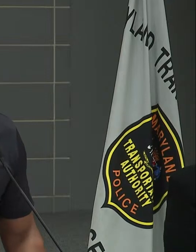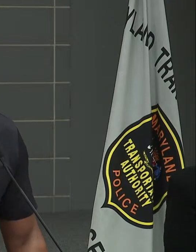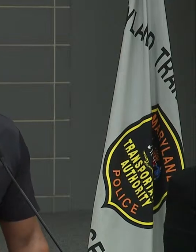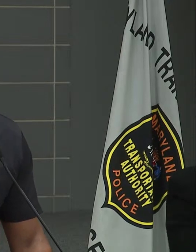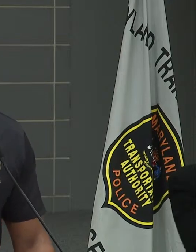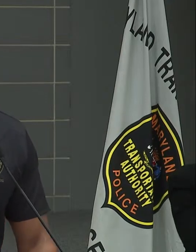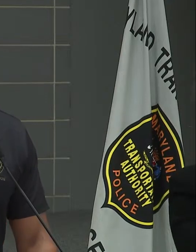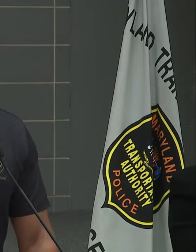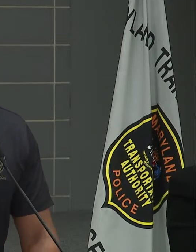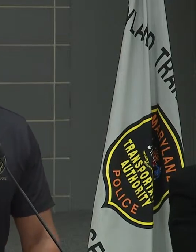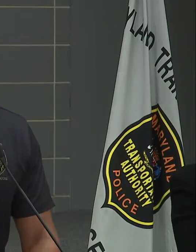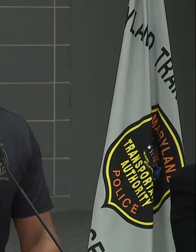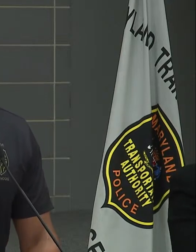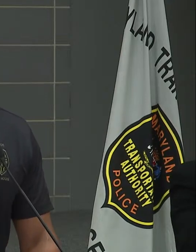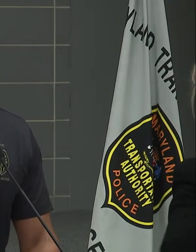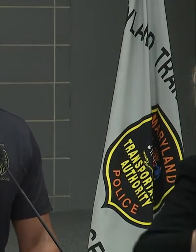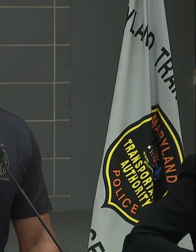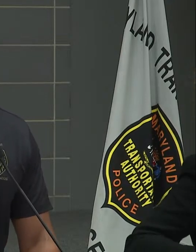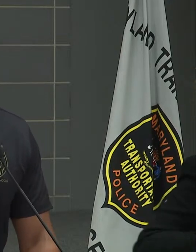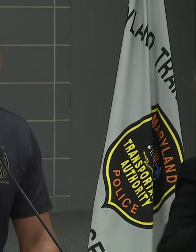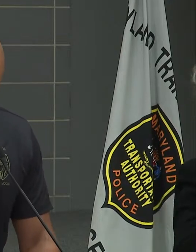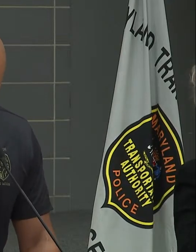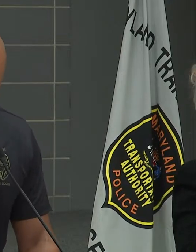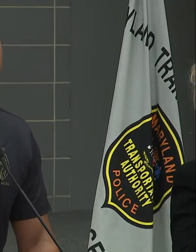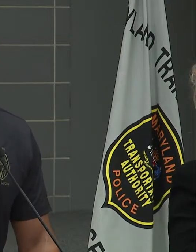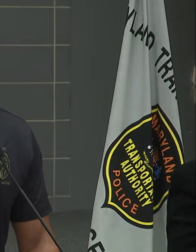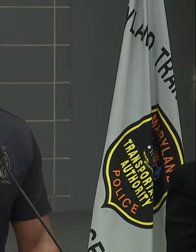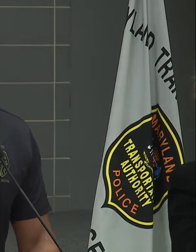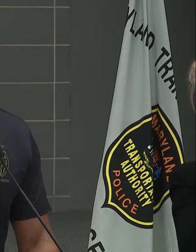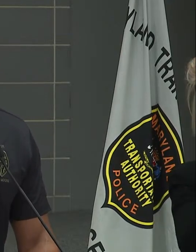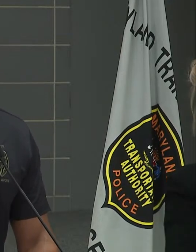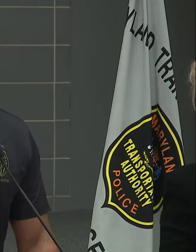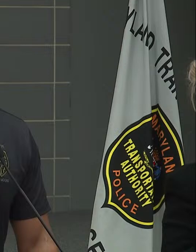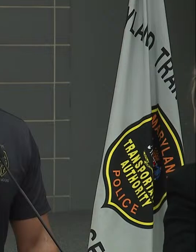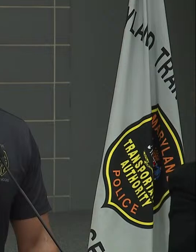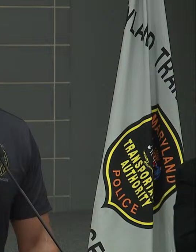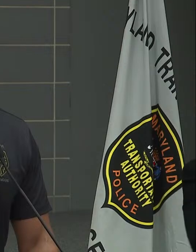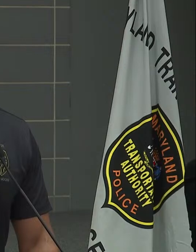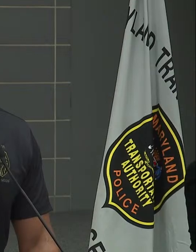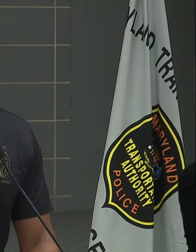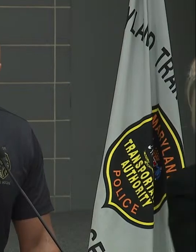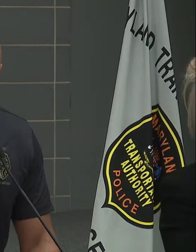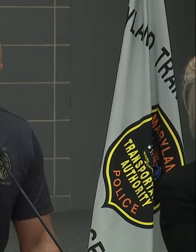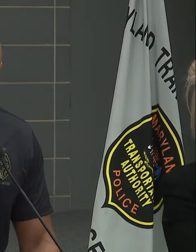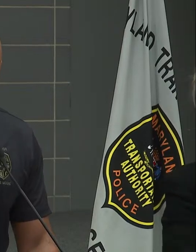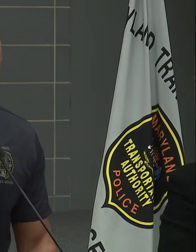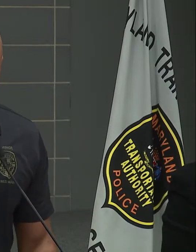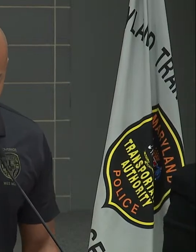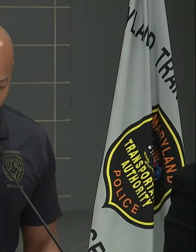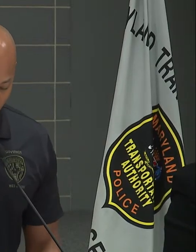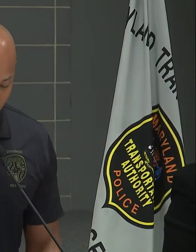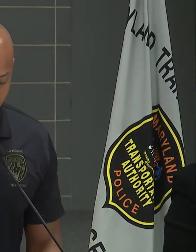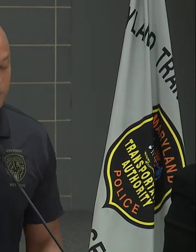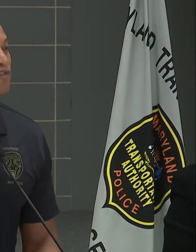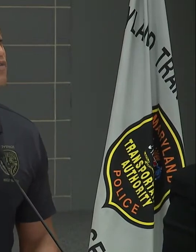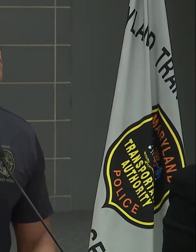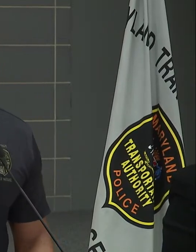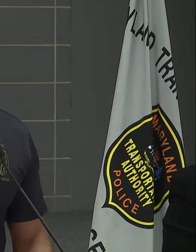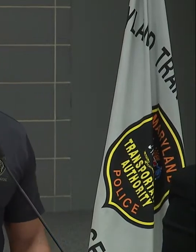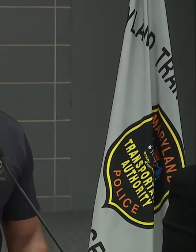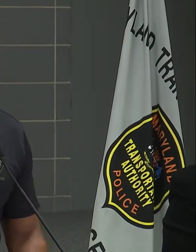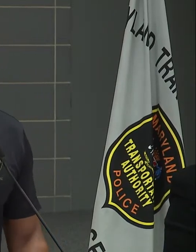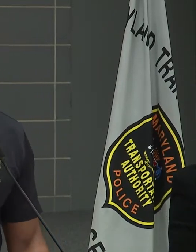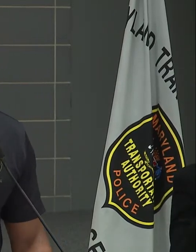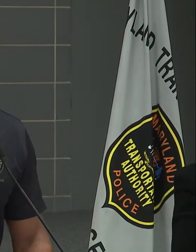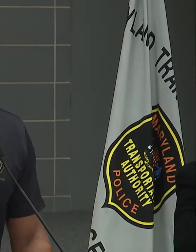right because we're choosing to work together. I was back on Capitol Hill yesterday, meeting with leaders of